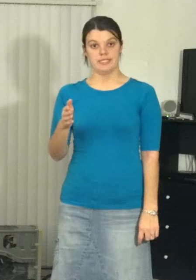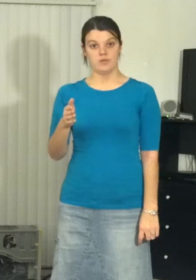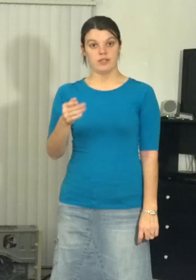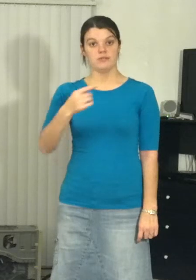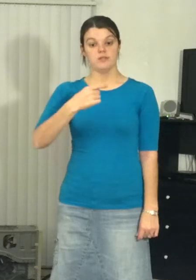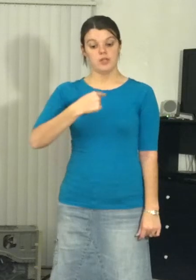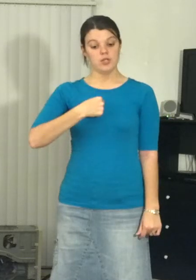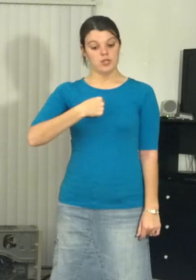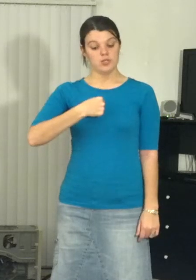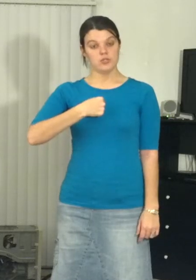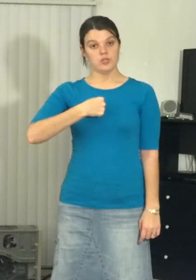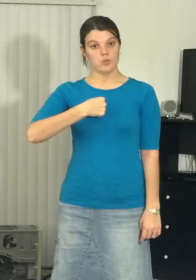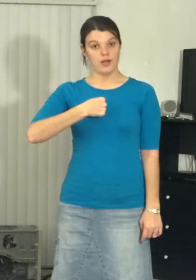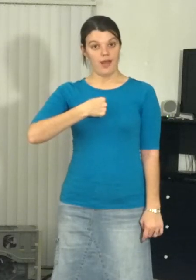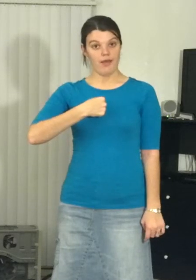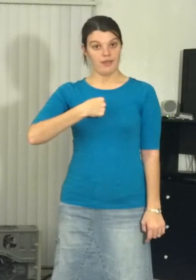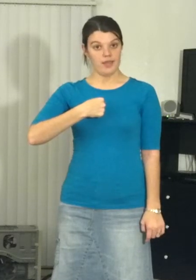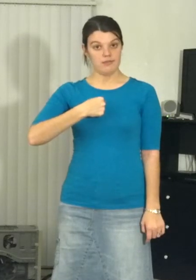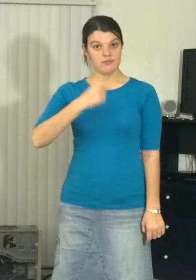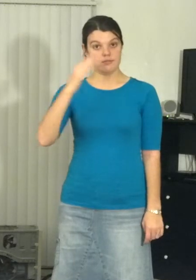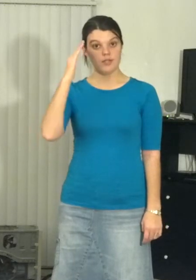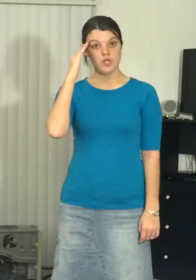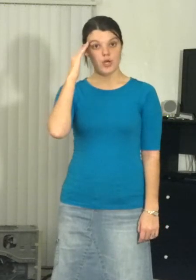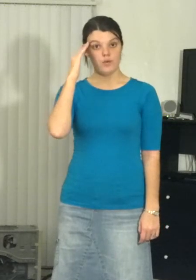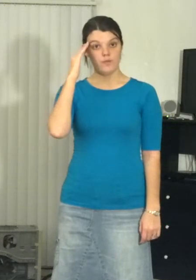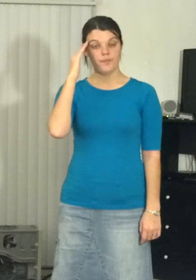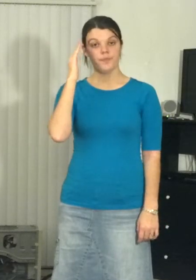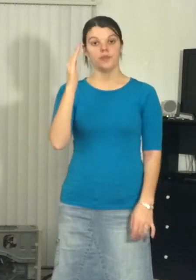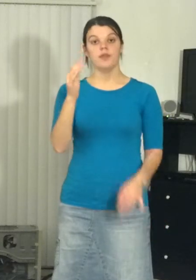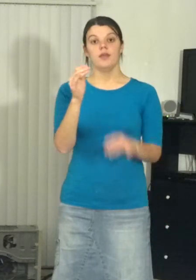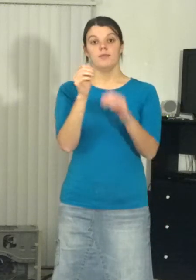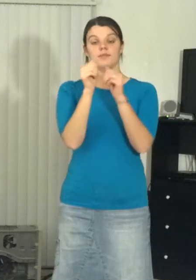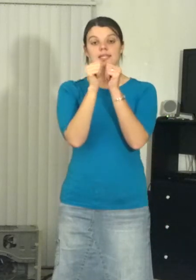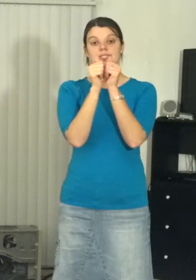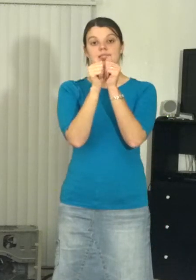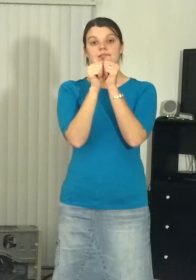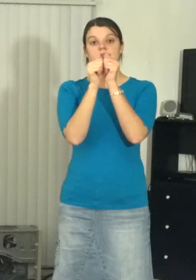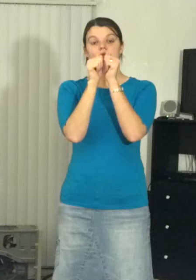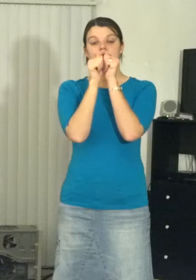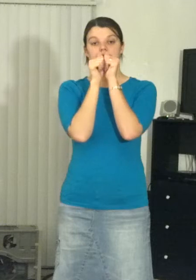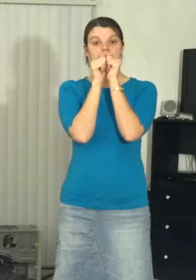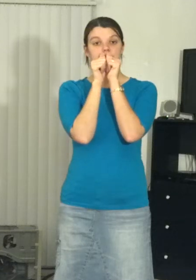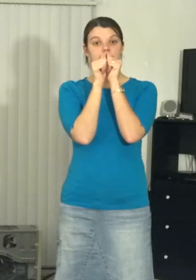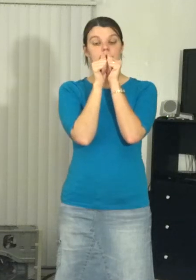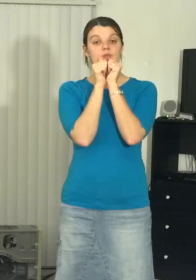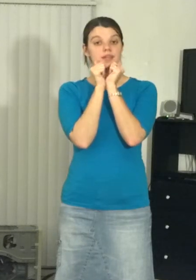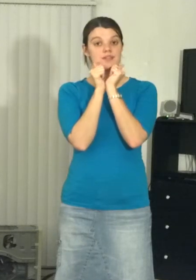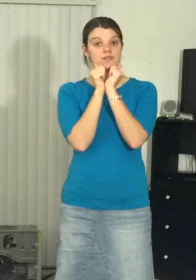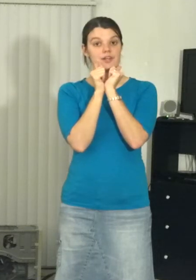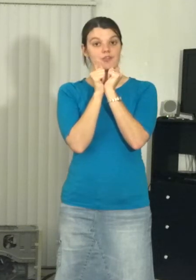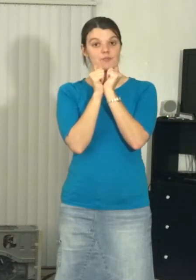one. So the word I again and know. Blessing, both hands in front of your